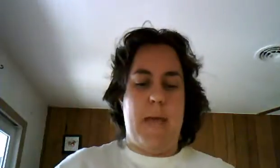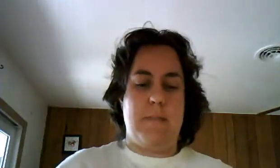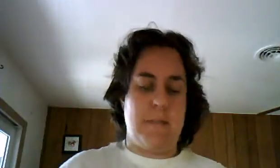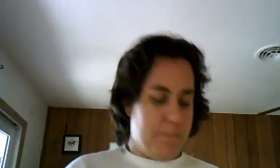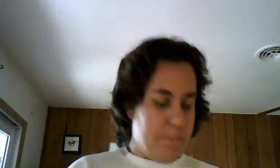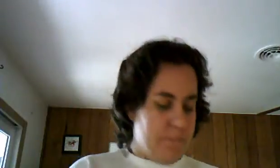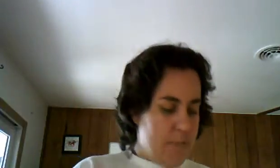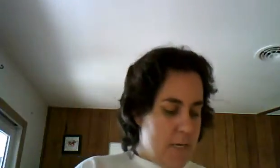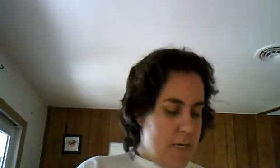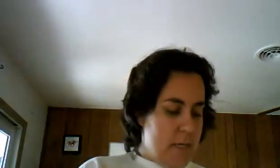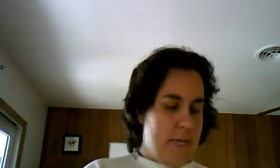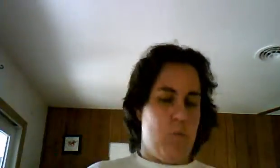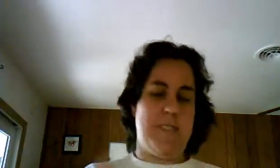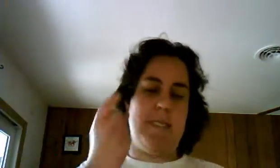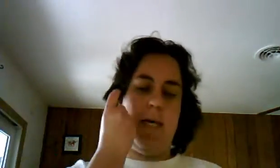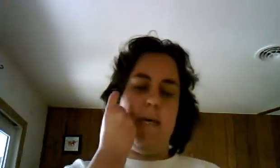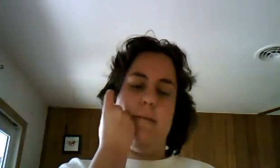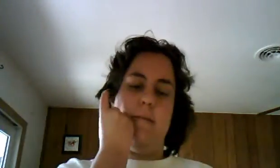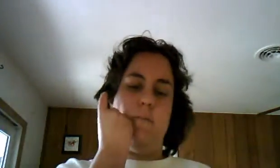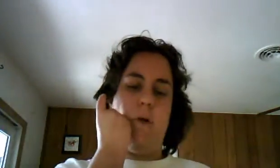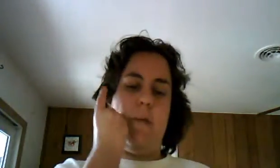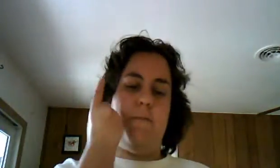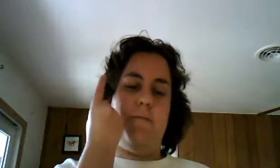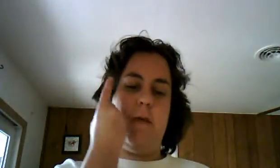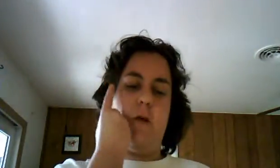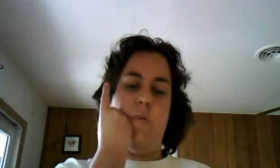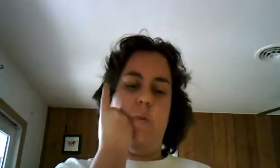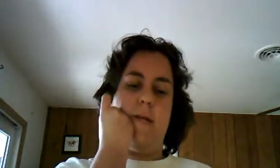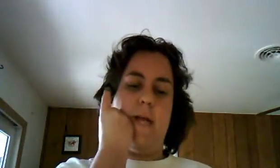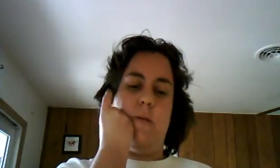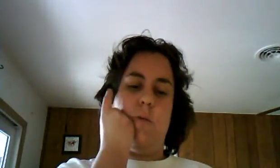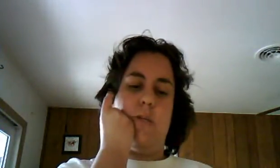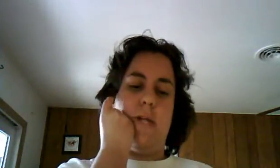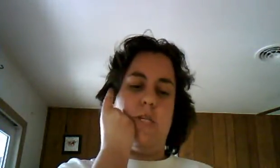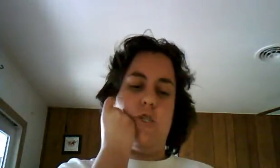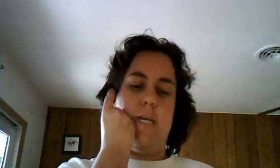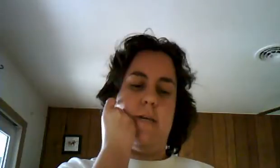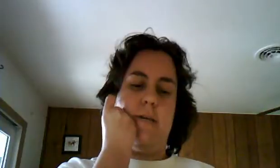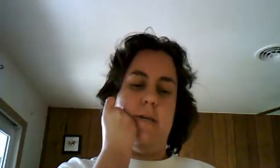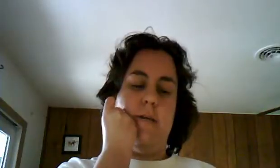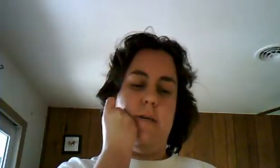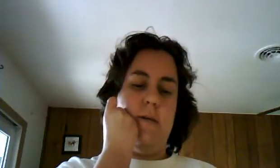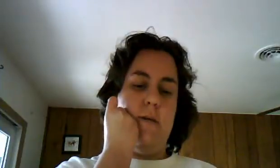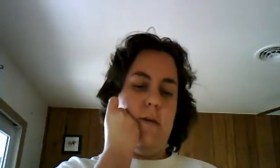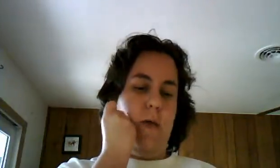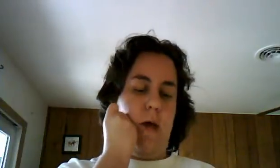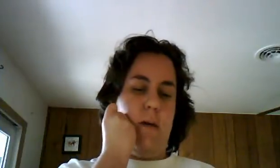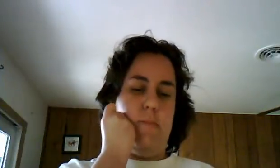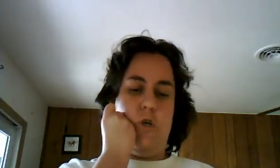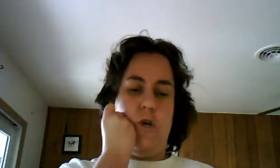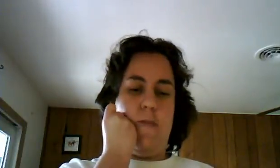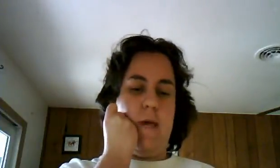pants. Okay, recently, palm and finger, wiggle it at your cheek. Turn it the other way,